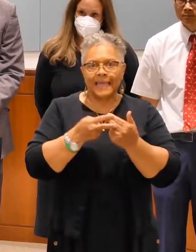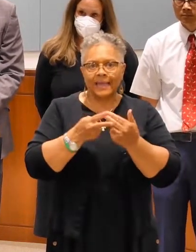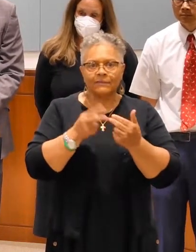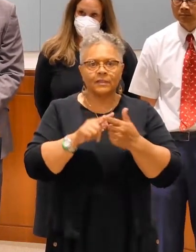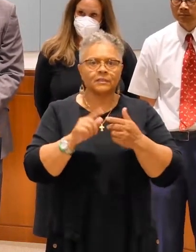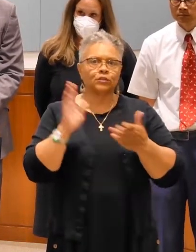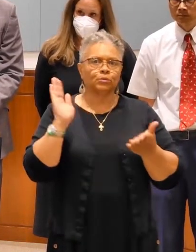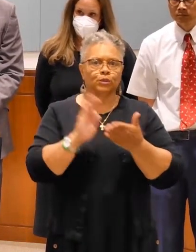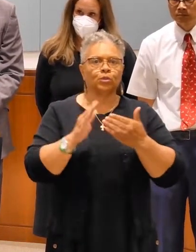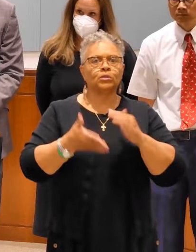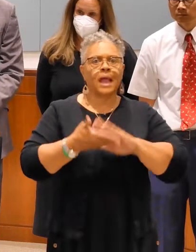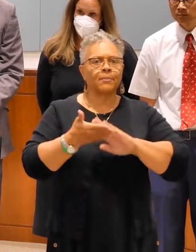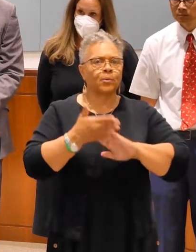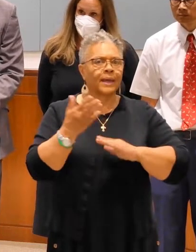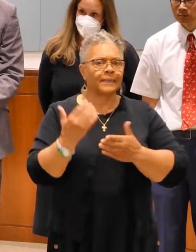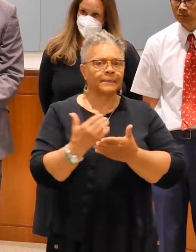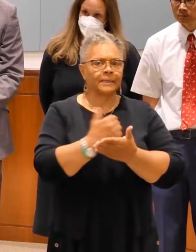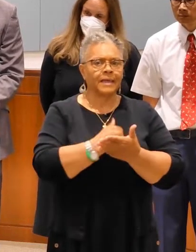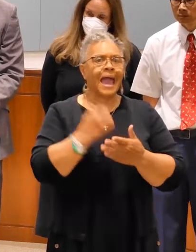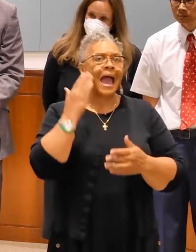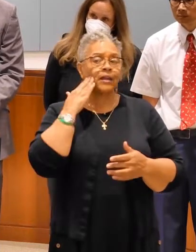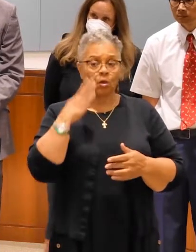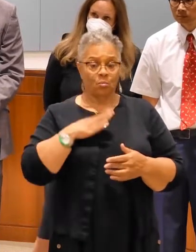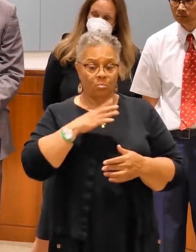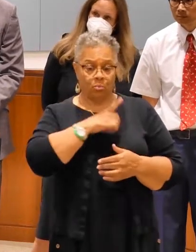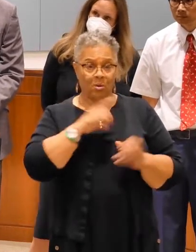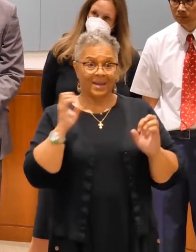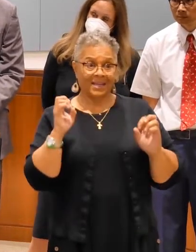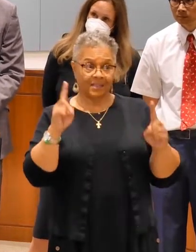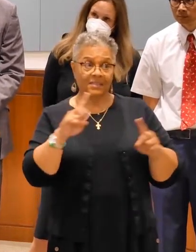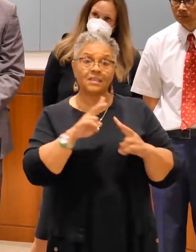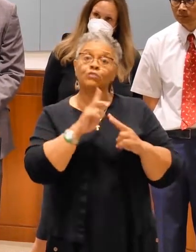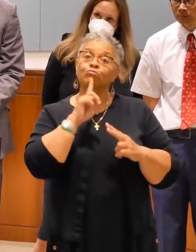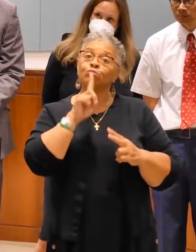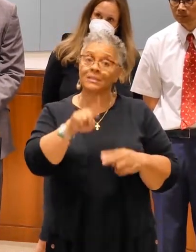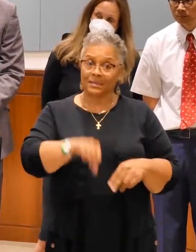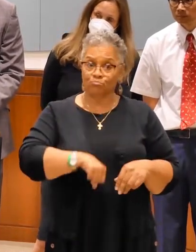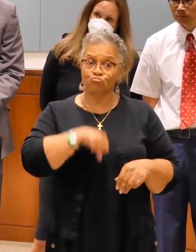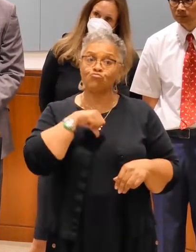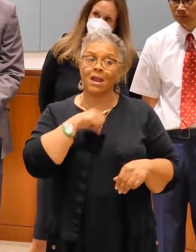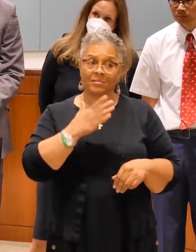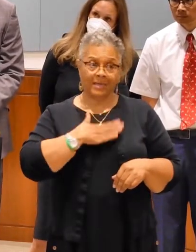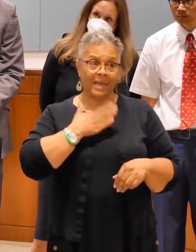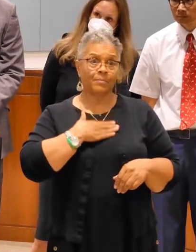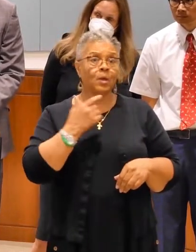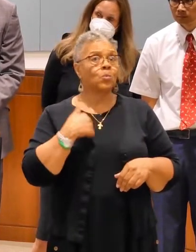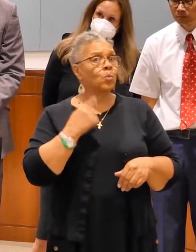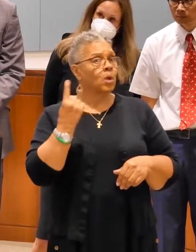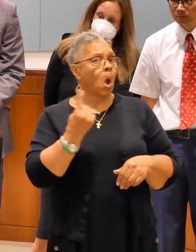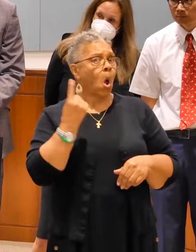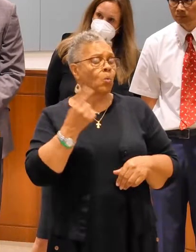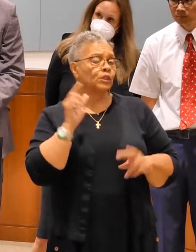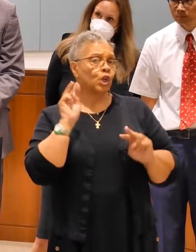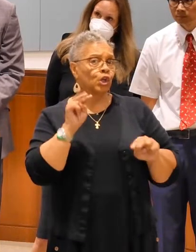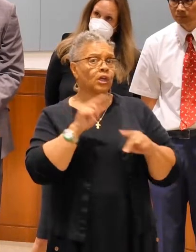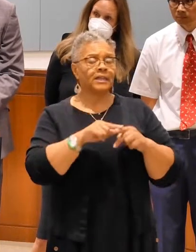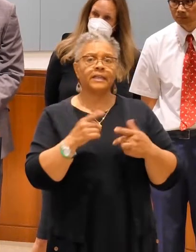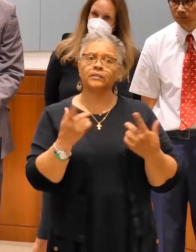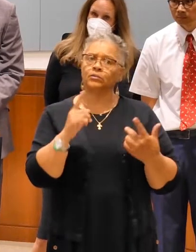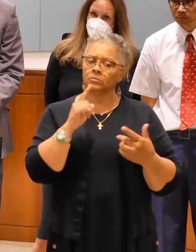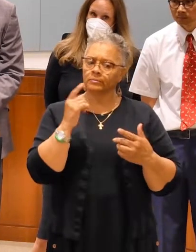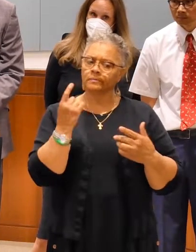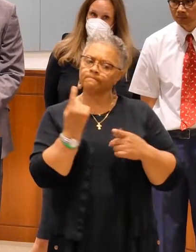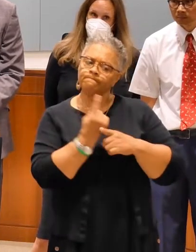gains. And I know our Board of Education is extremely proud and pleased when we always are looking at the judicious use of our